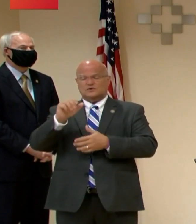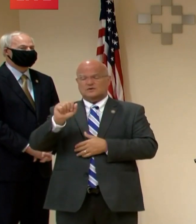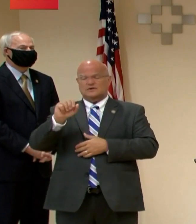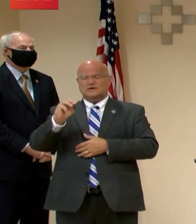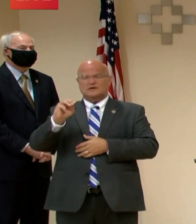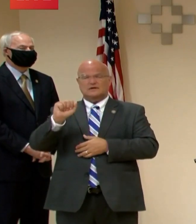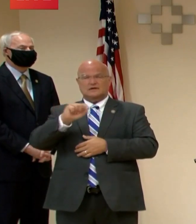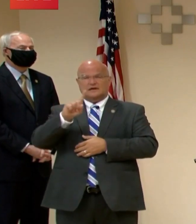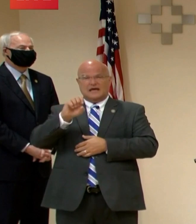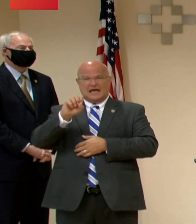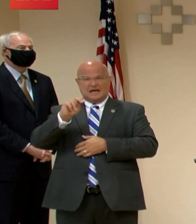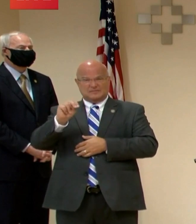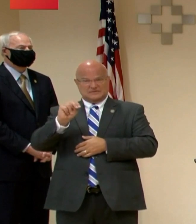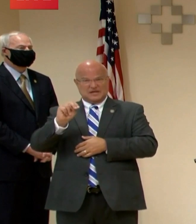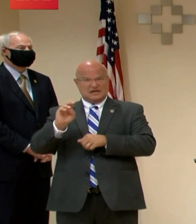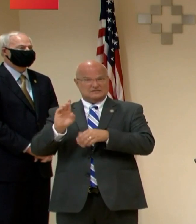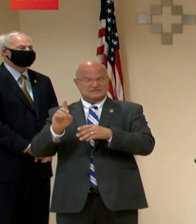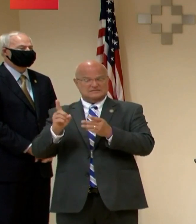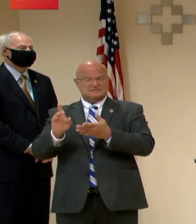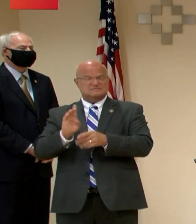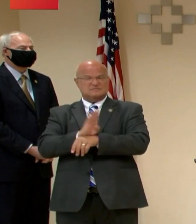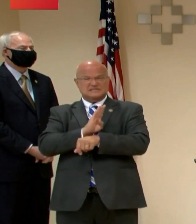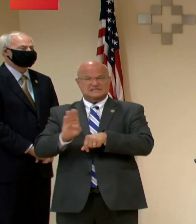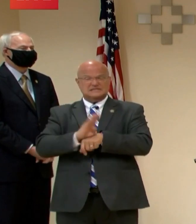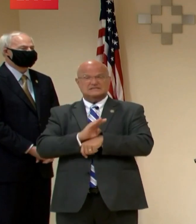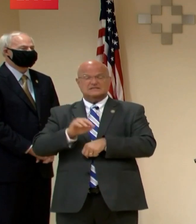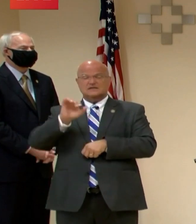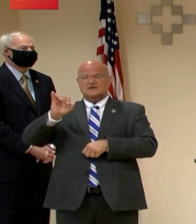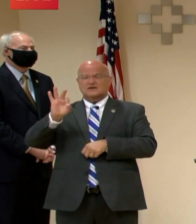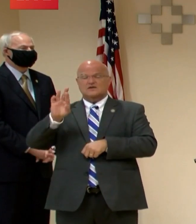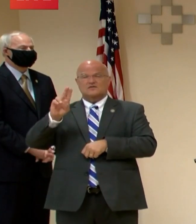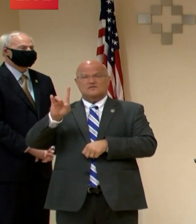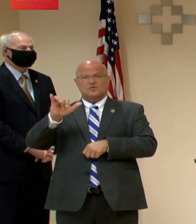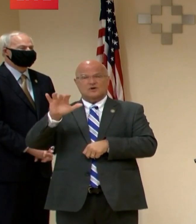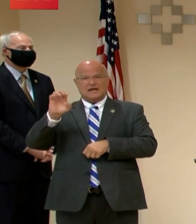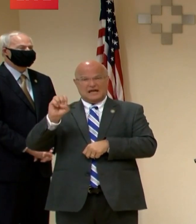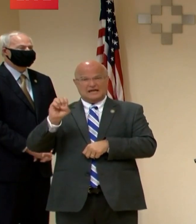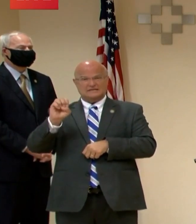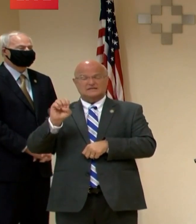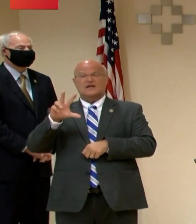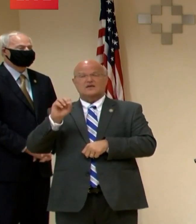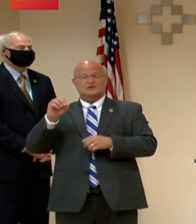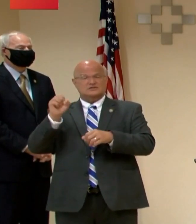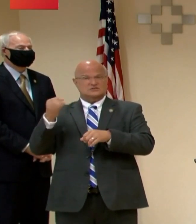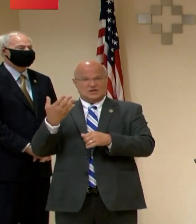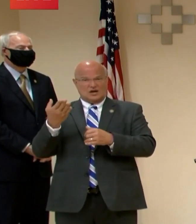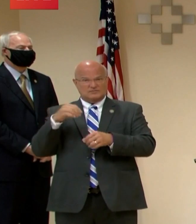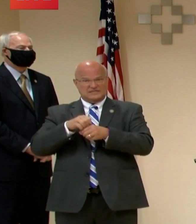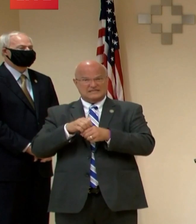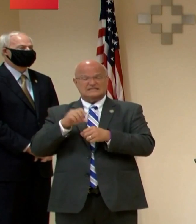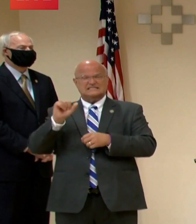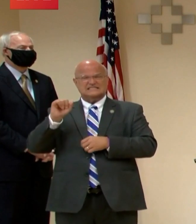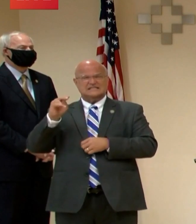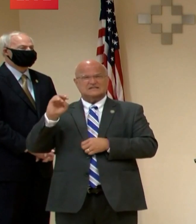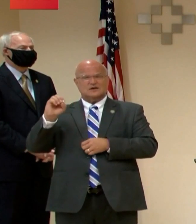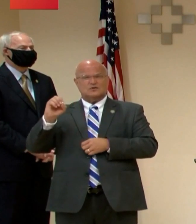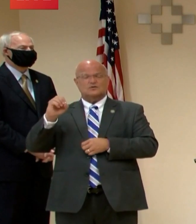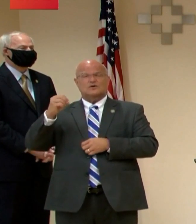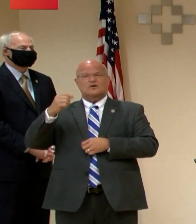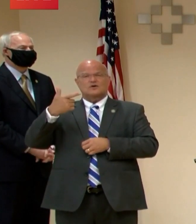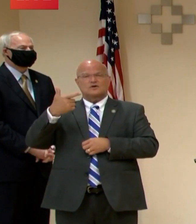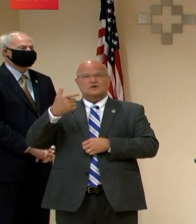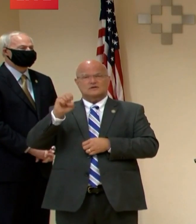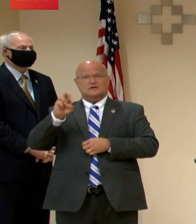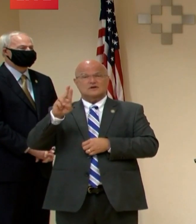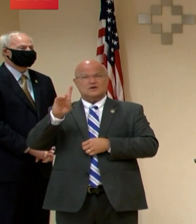distribution facility. In Fordyce, Arkansas, 31 jobs with the company Signode in manufacturing. Gerber and Fort